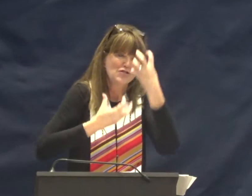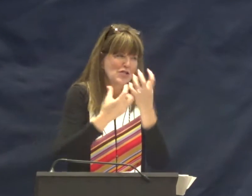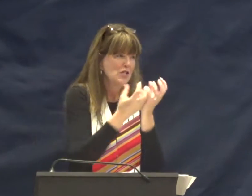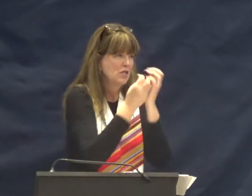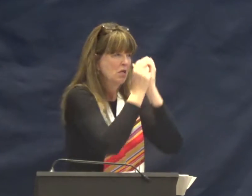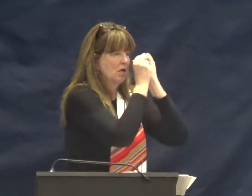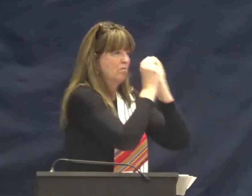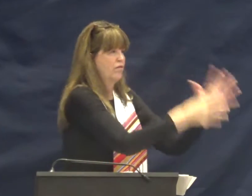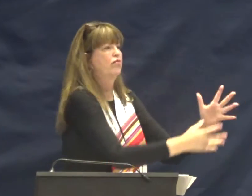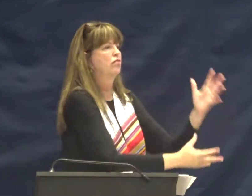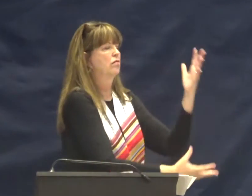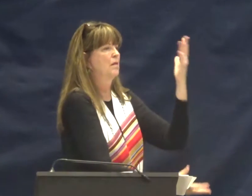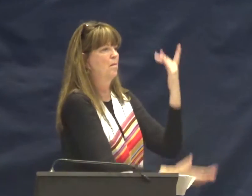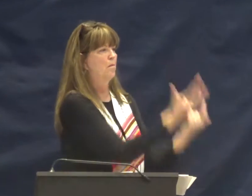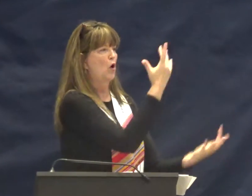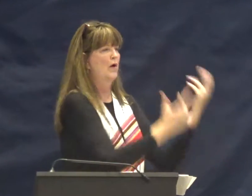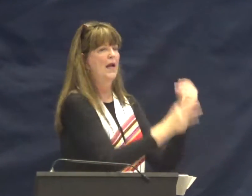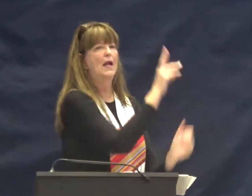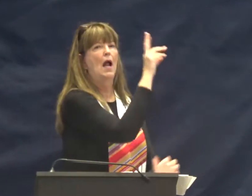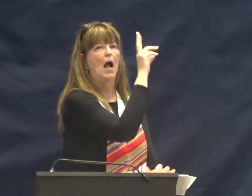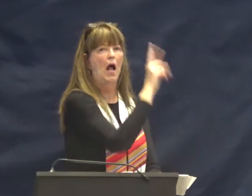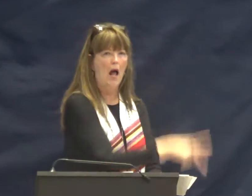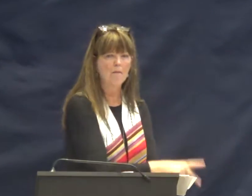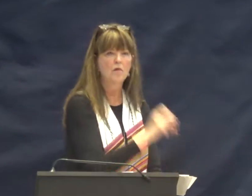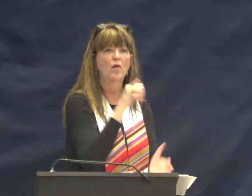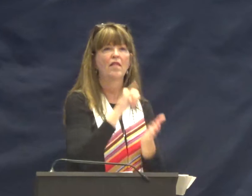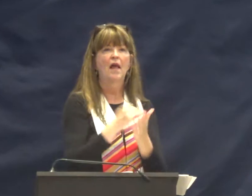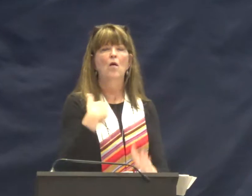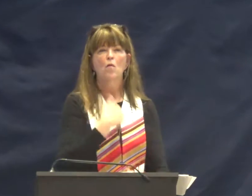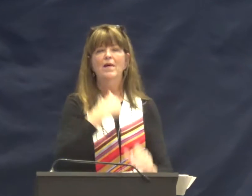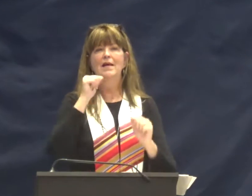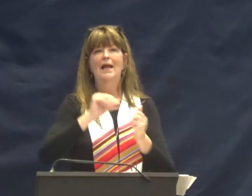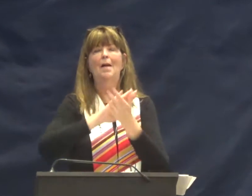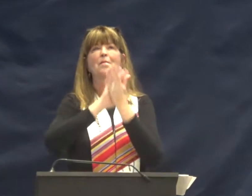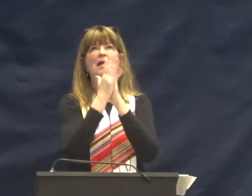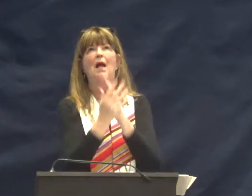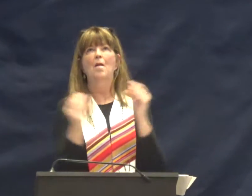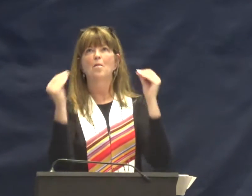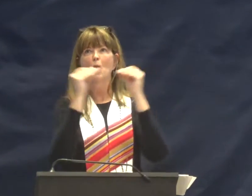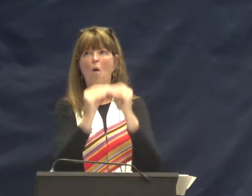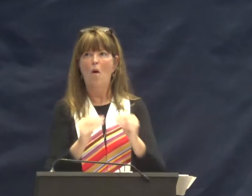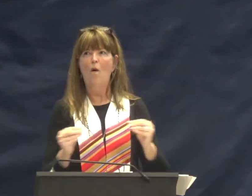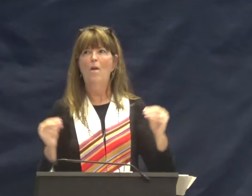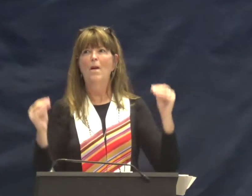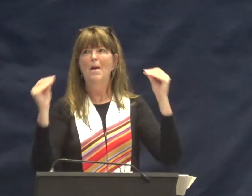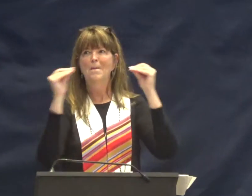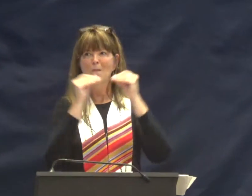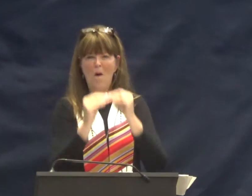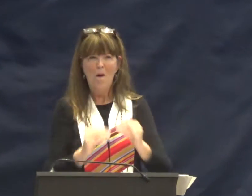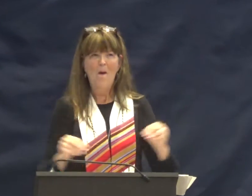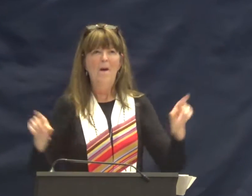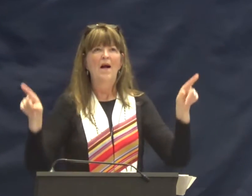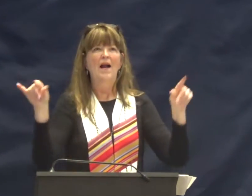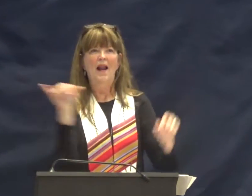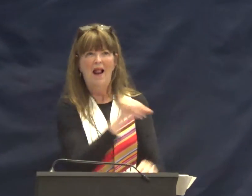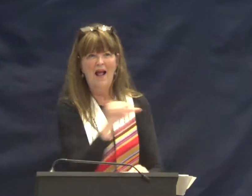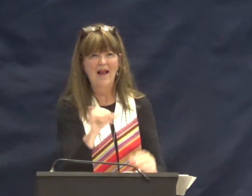be taken out of our hearts and minds and cast into the fire and burned up so that we can become more